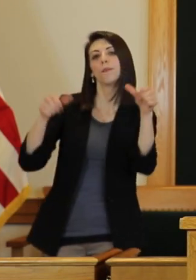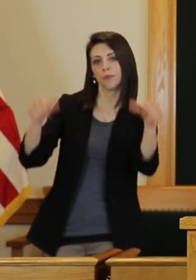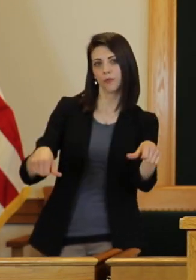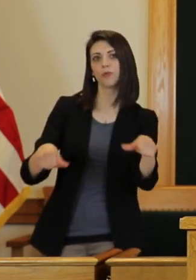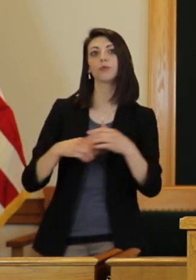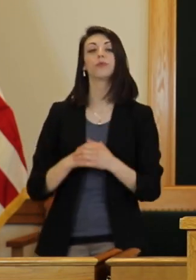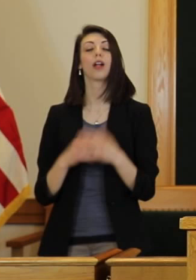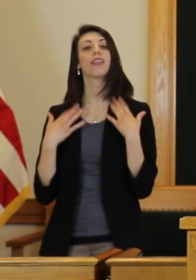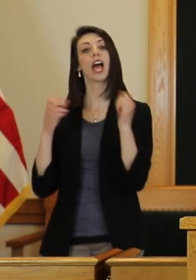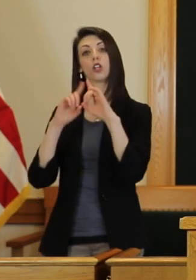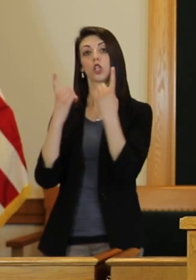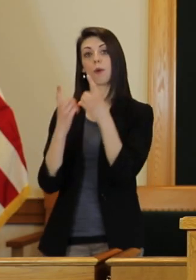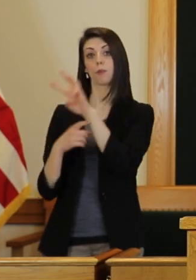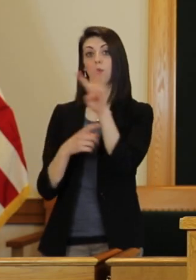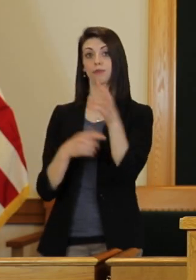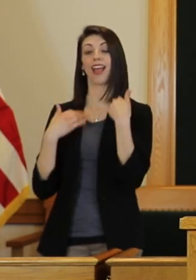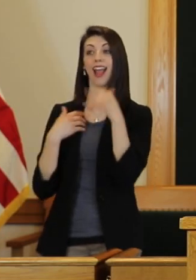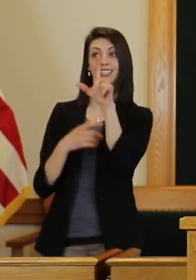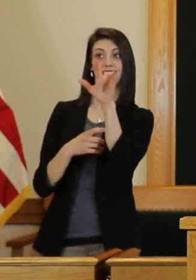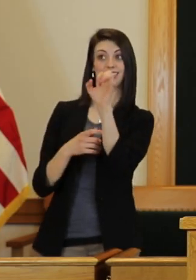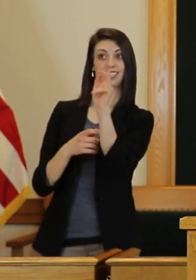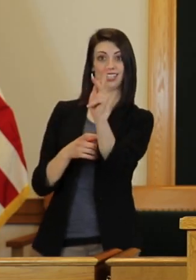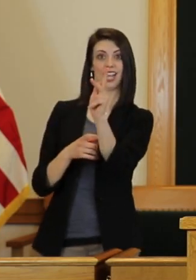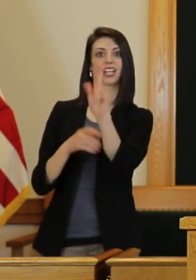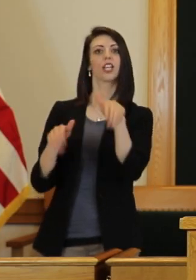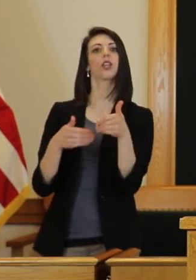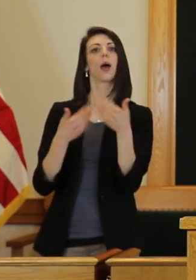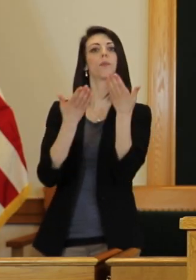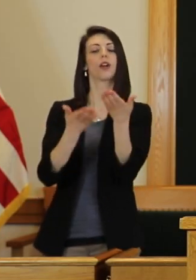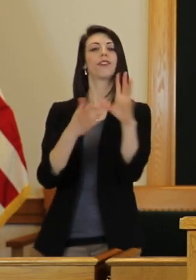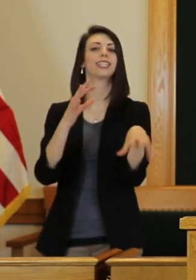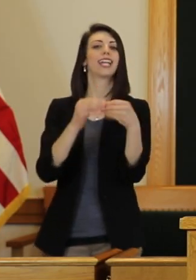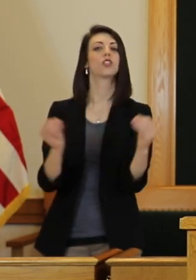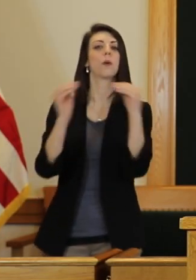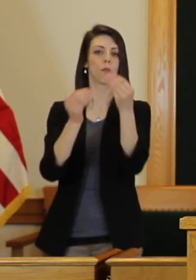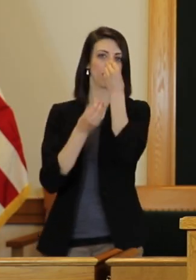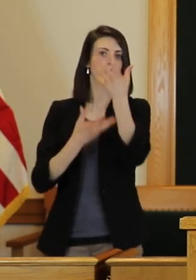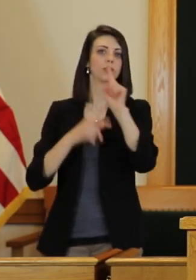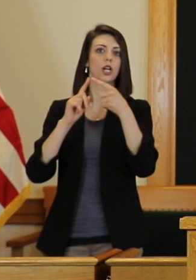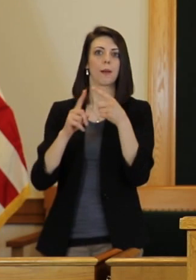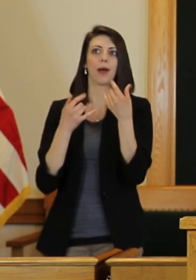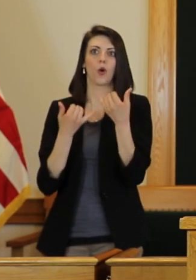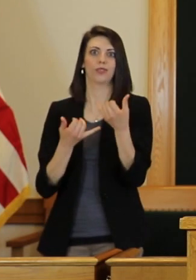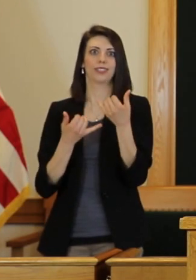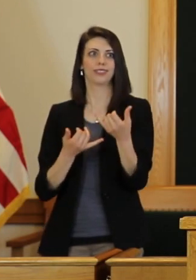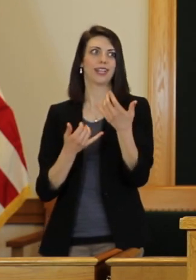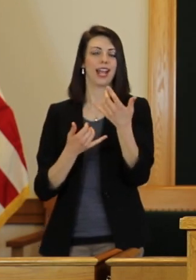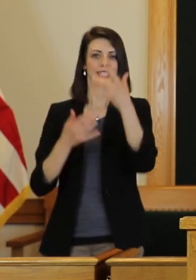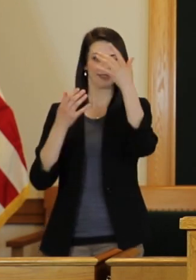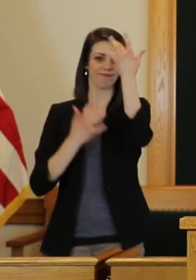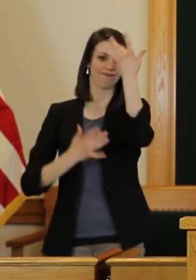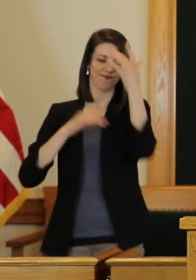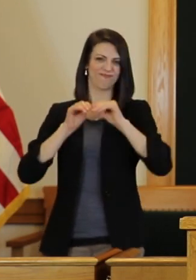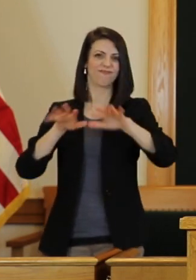on the Health Department's website that provides additional information about the COVID-19 pandemic. It is a